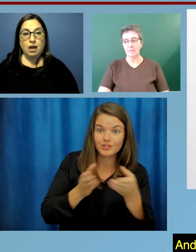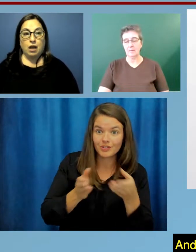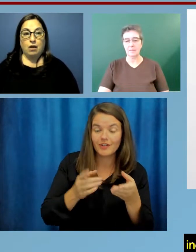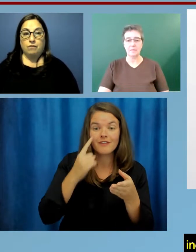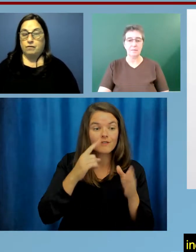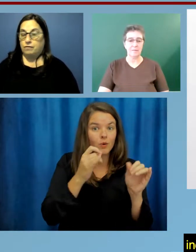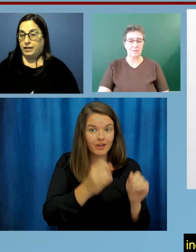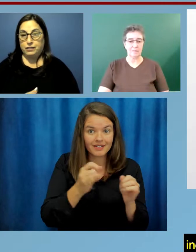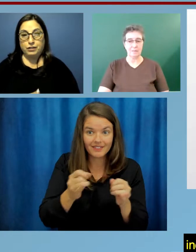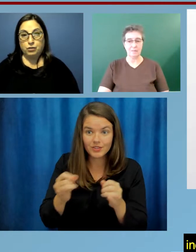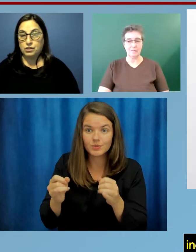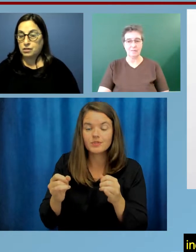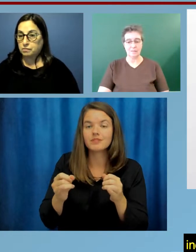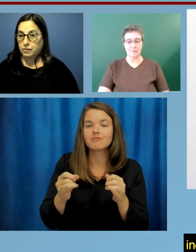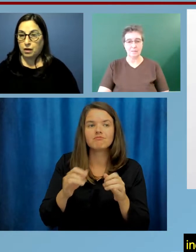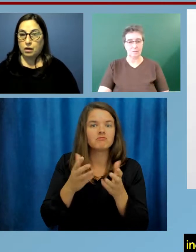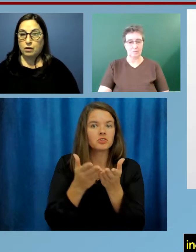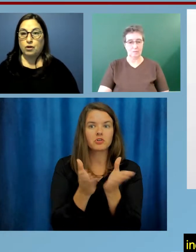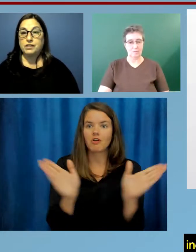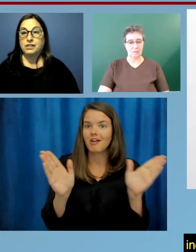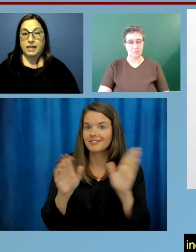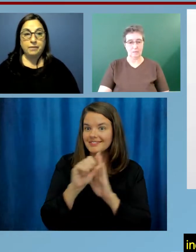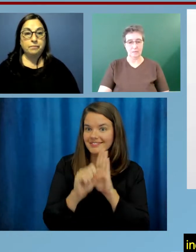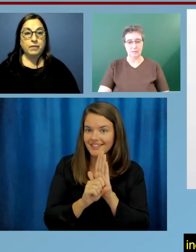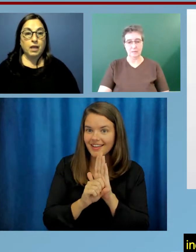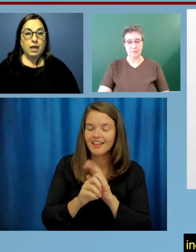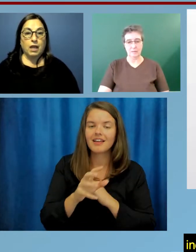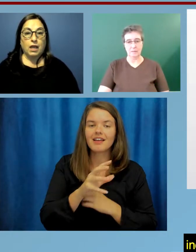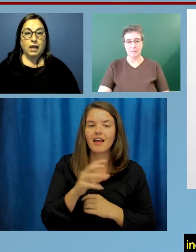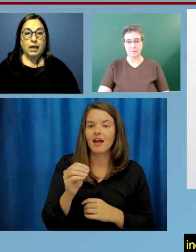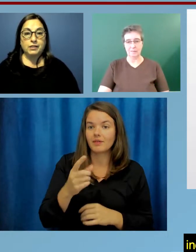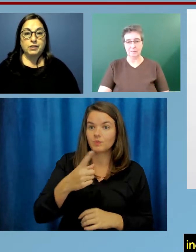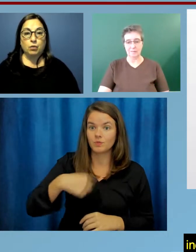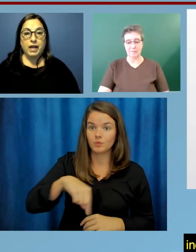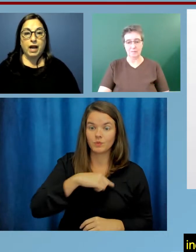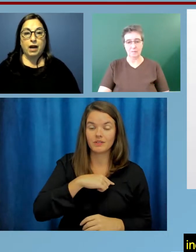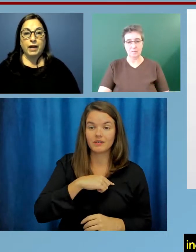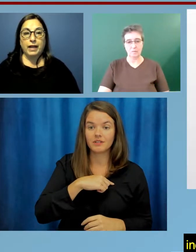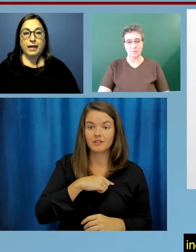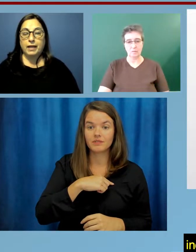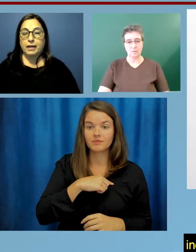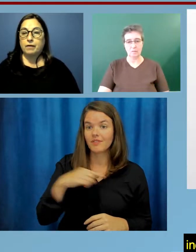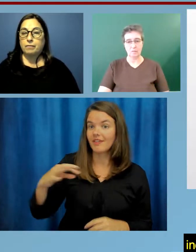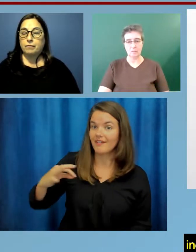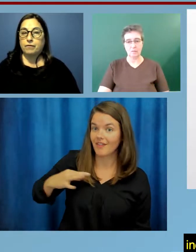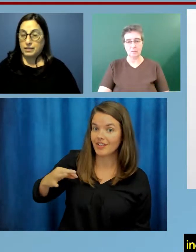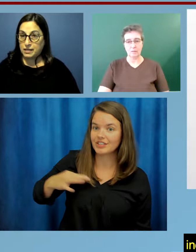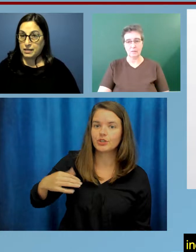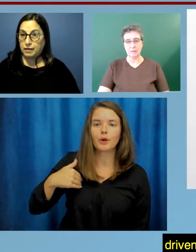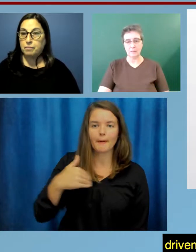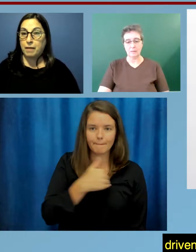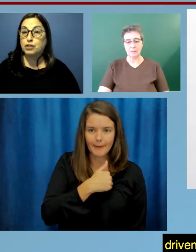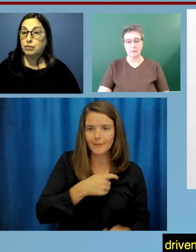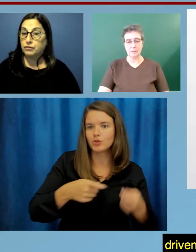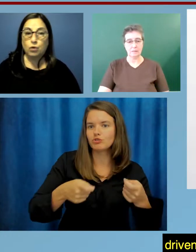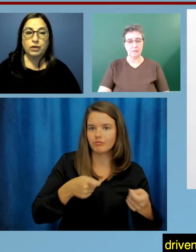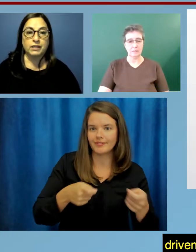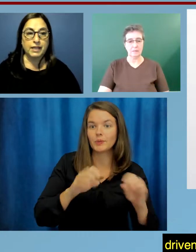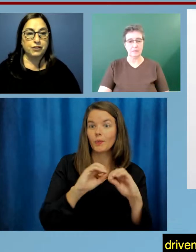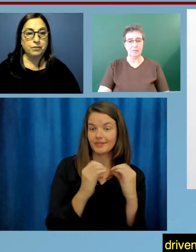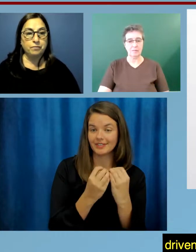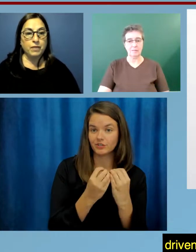services for individuals across the state. And we are a volunteer